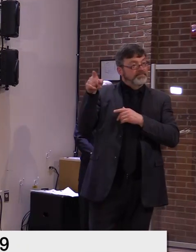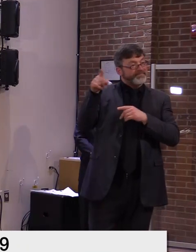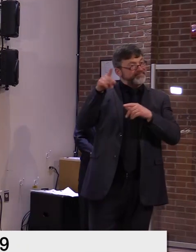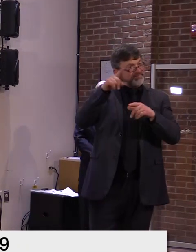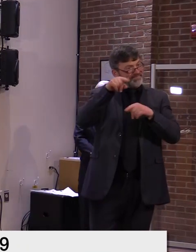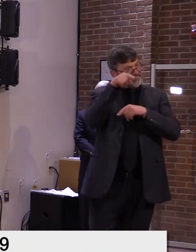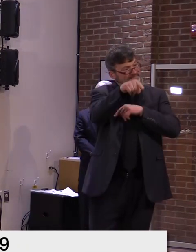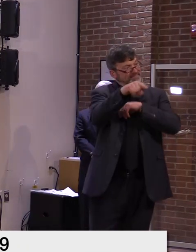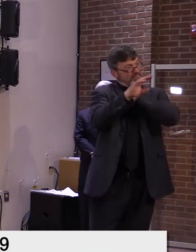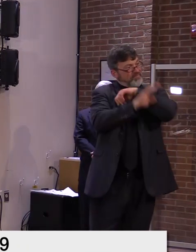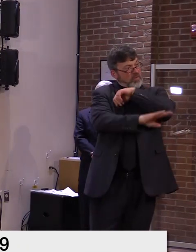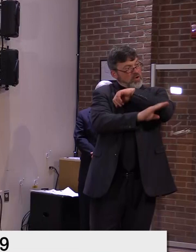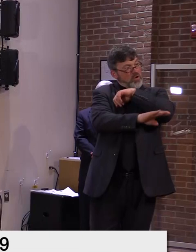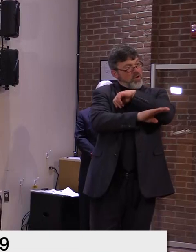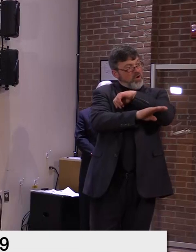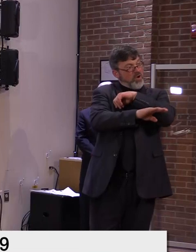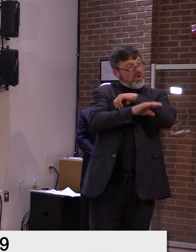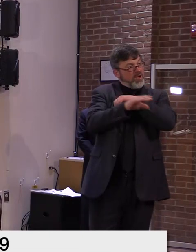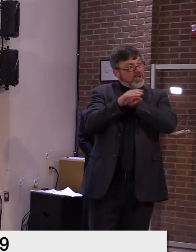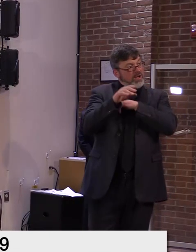a grade?